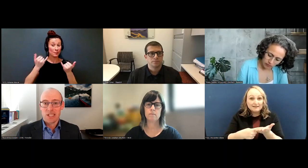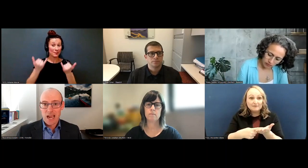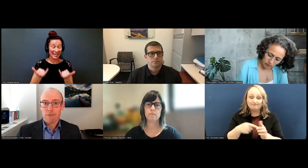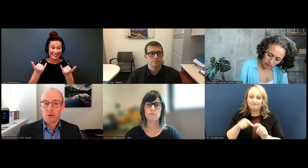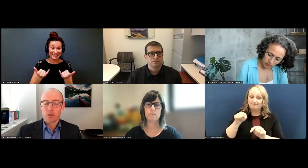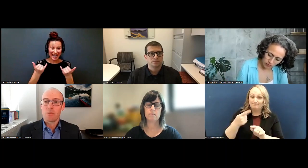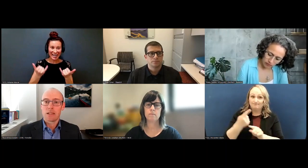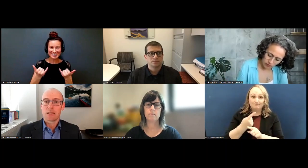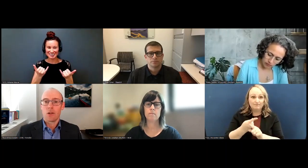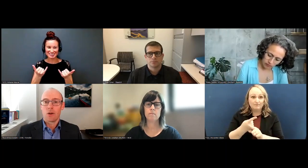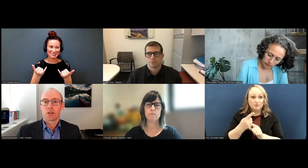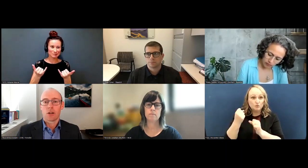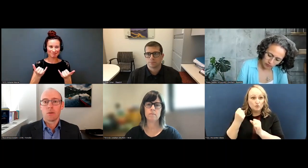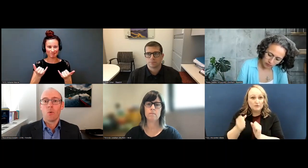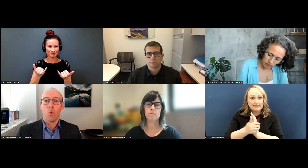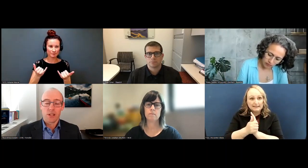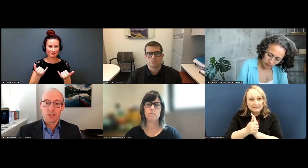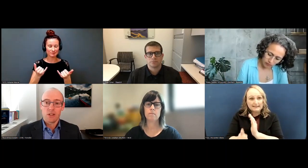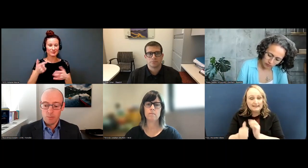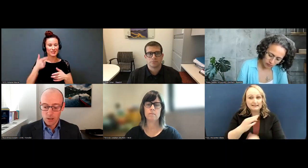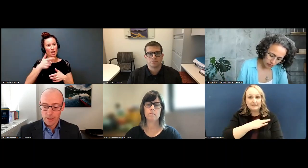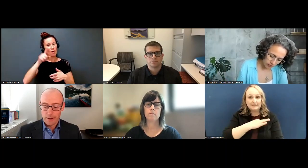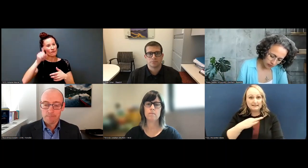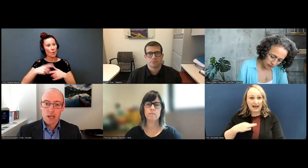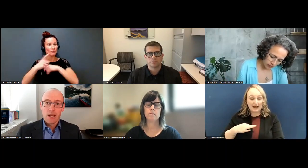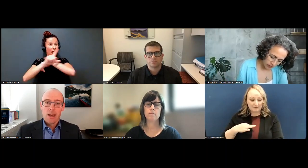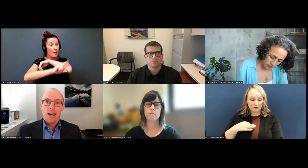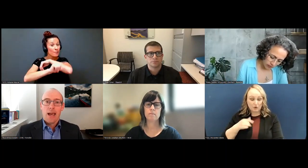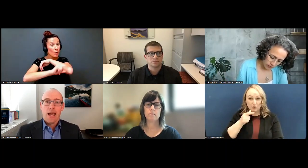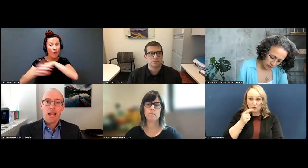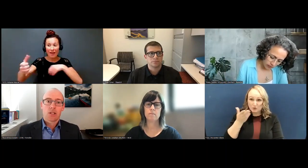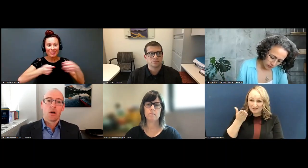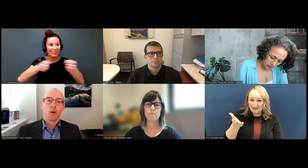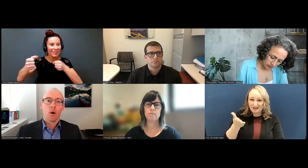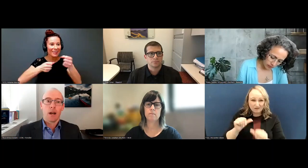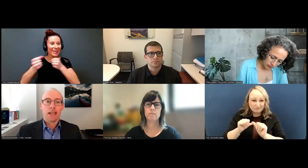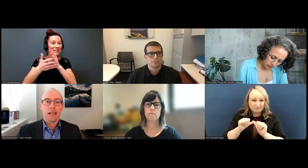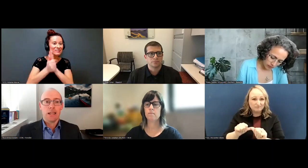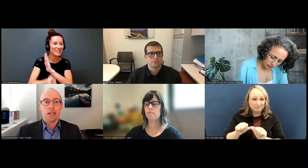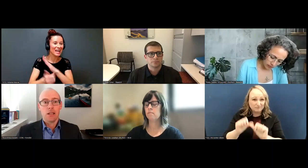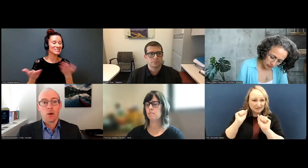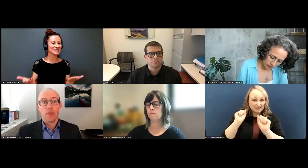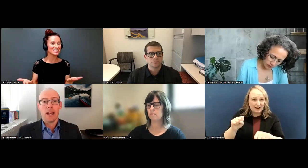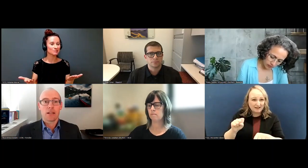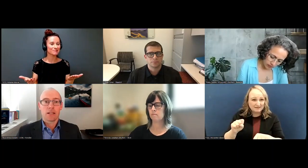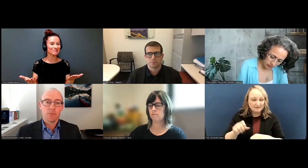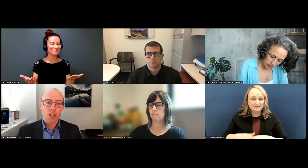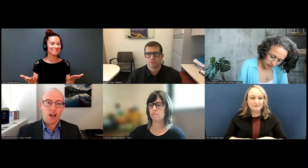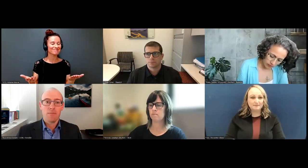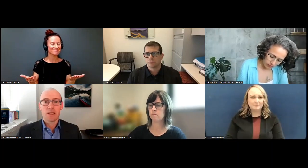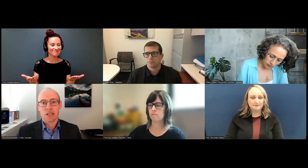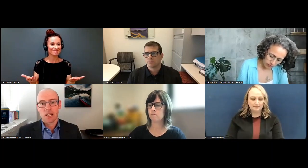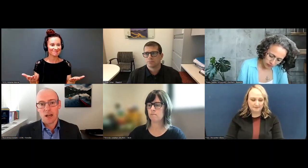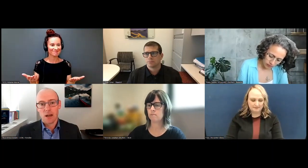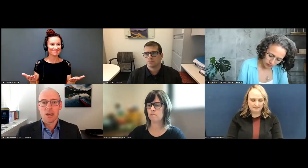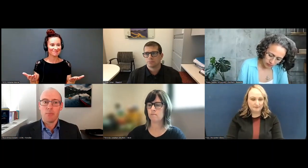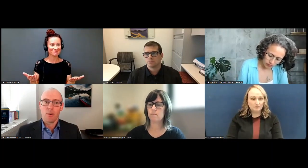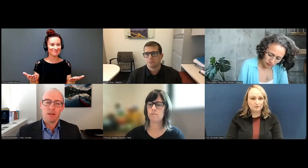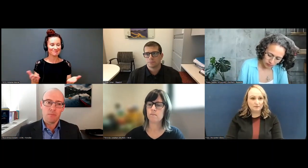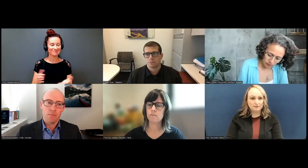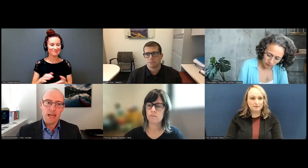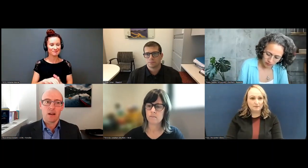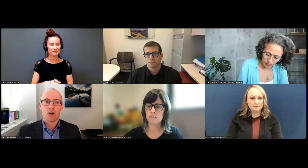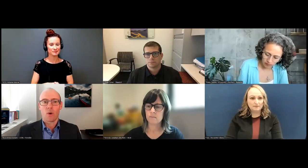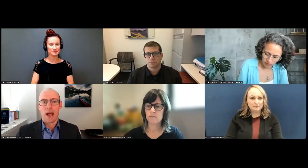to staff those spaces long-term once you build them. And so, that sometimes comes up